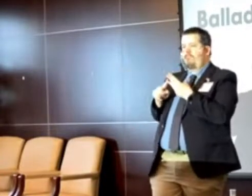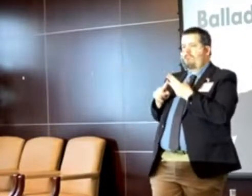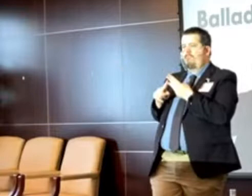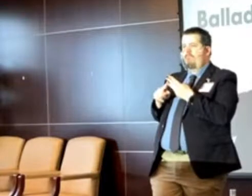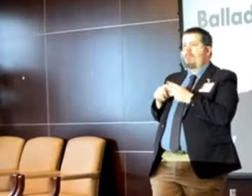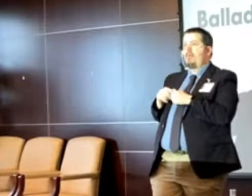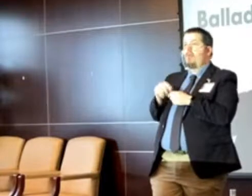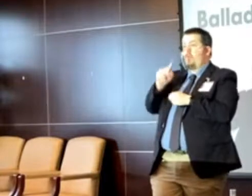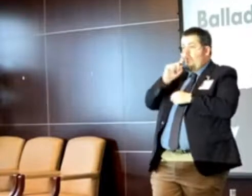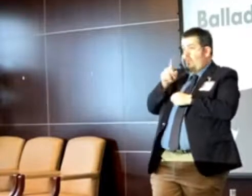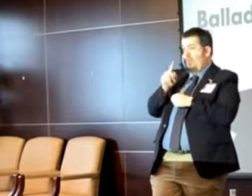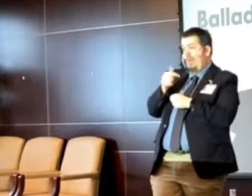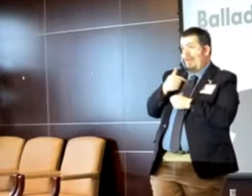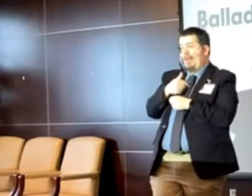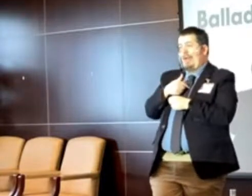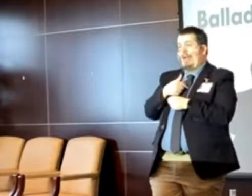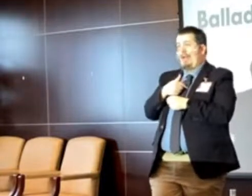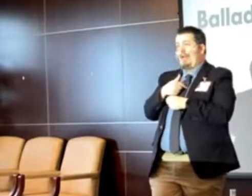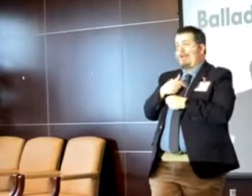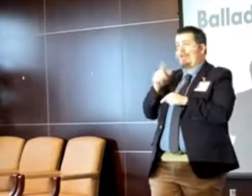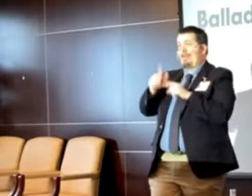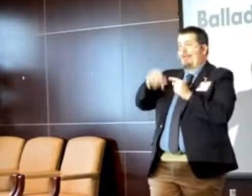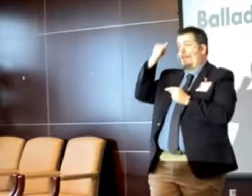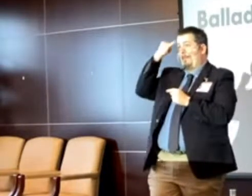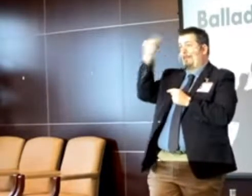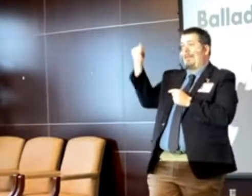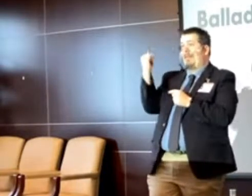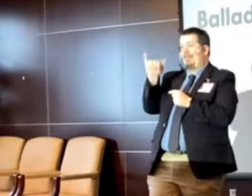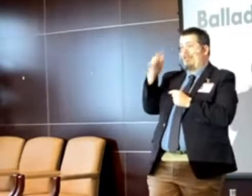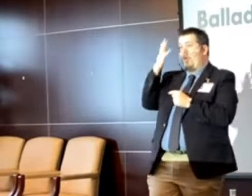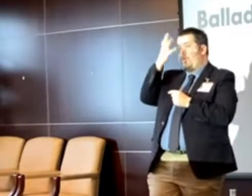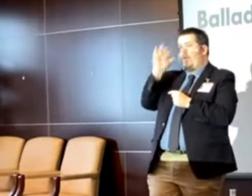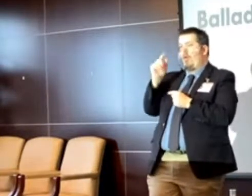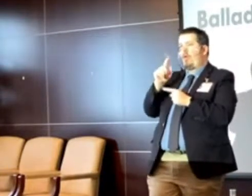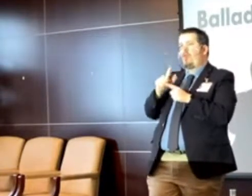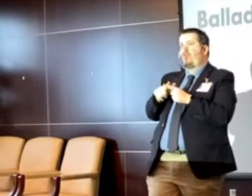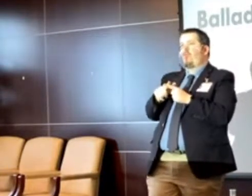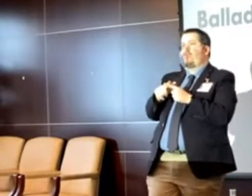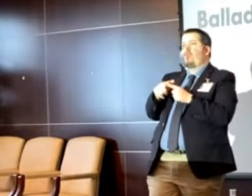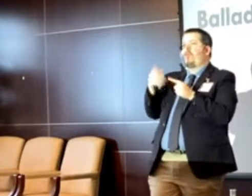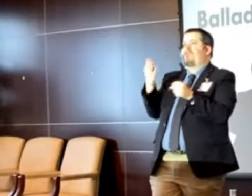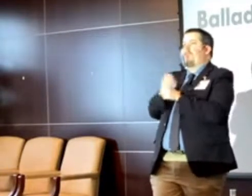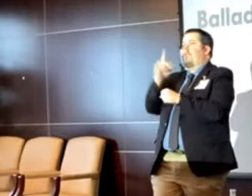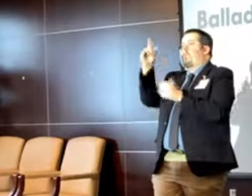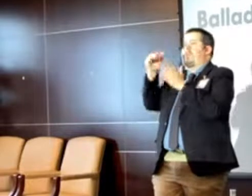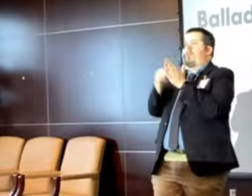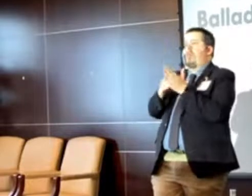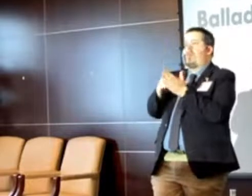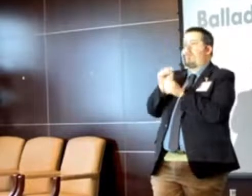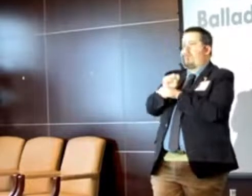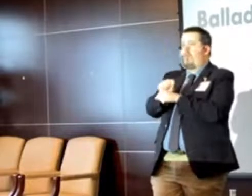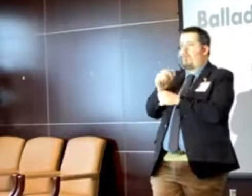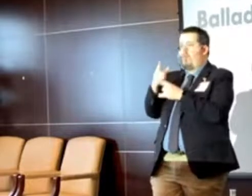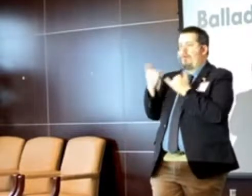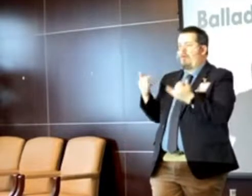I can't even imagine what it would look like to terminate 1,000 employees right